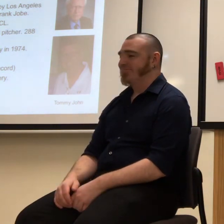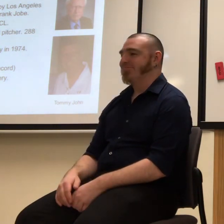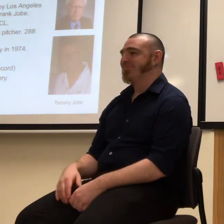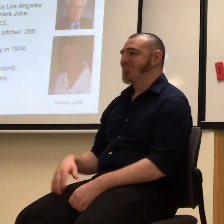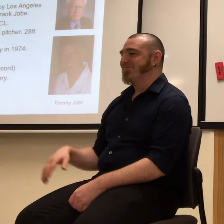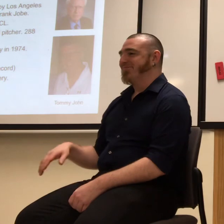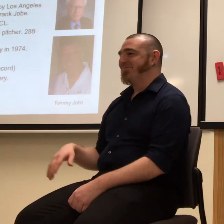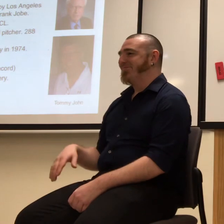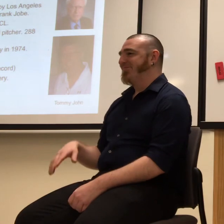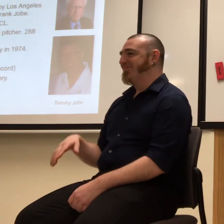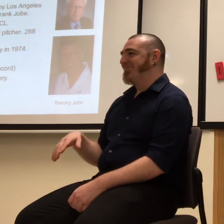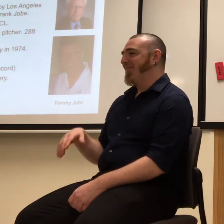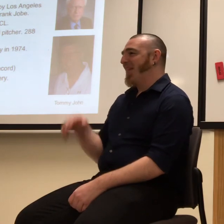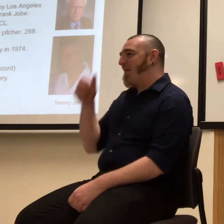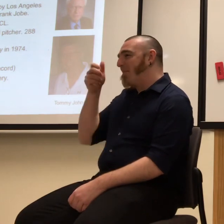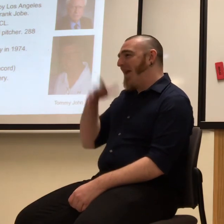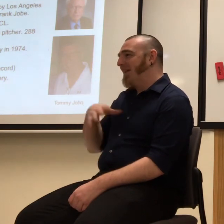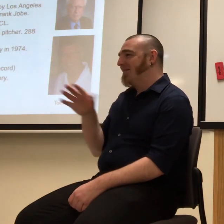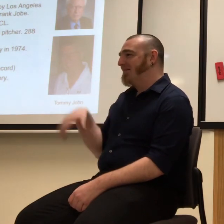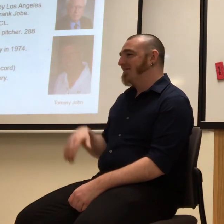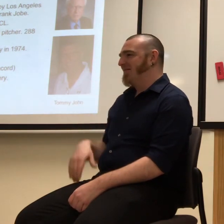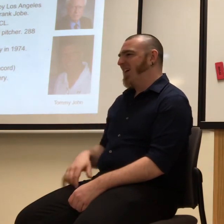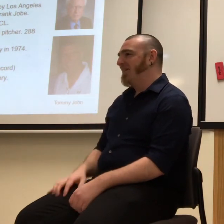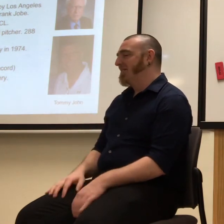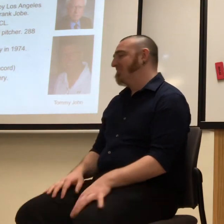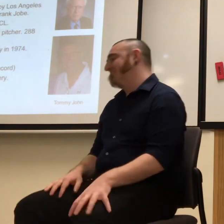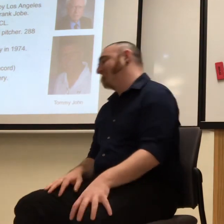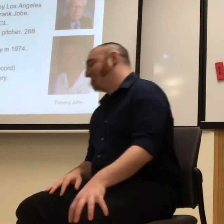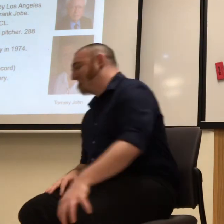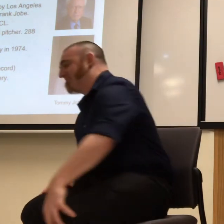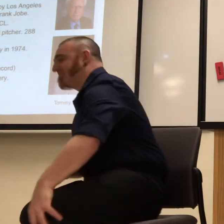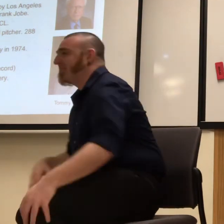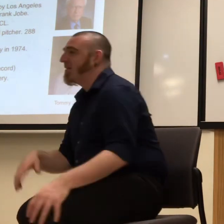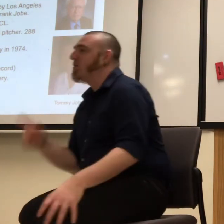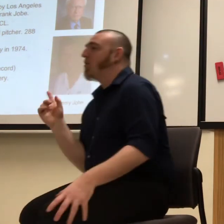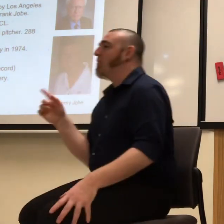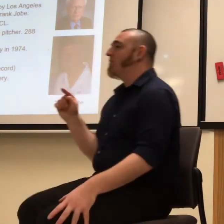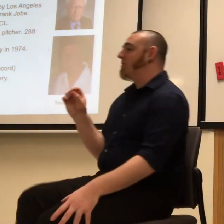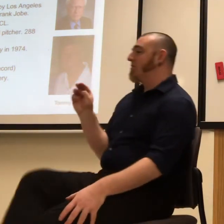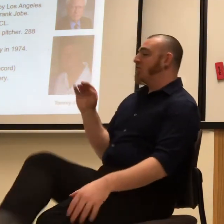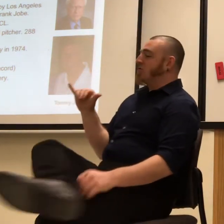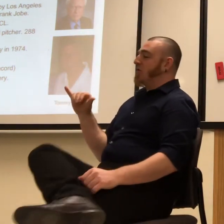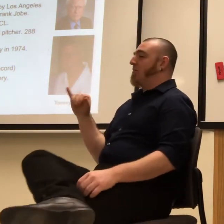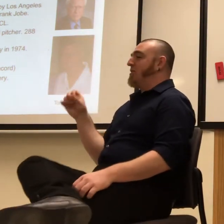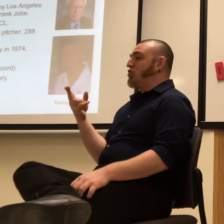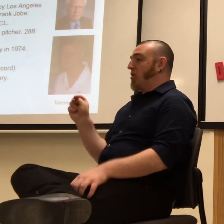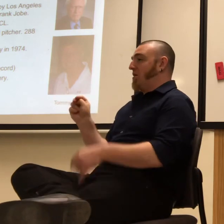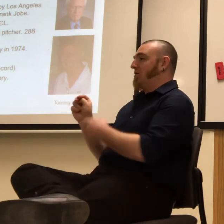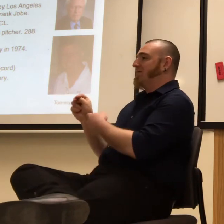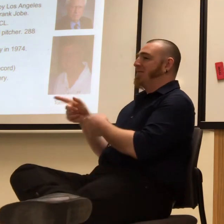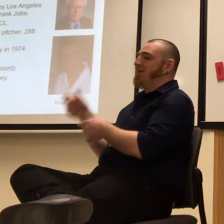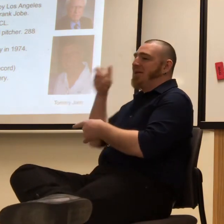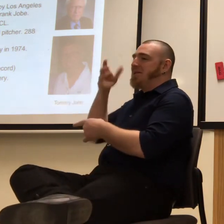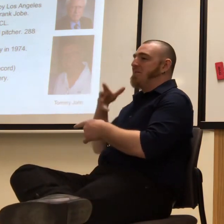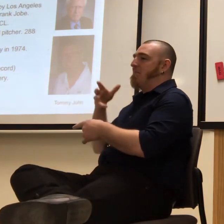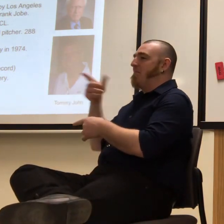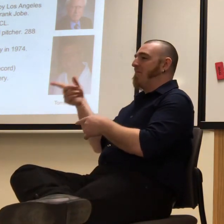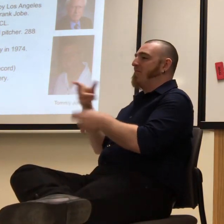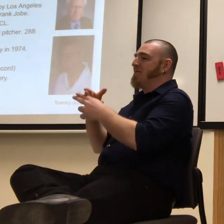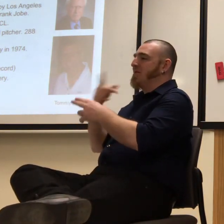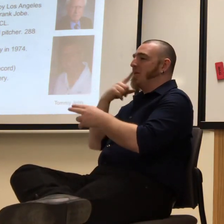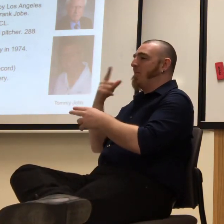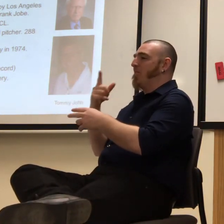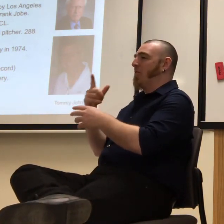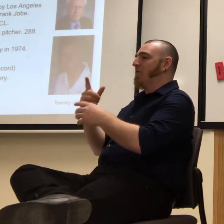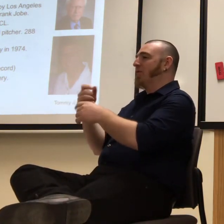patient, baseball pitcher. First performed in 1974, the Dodgers. The team physician was